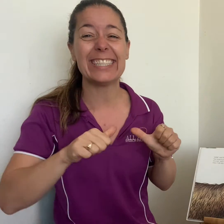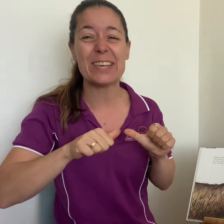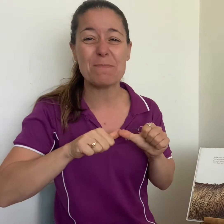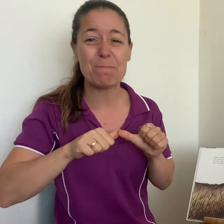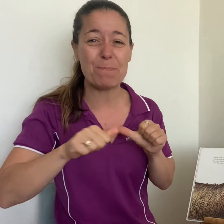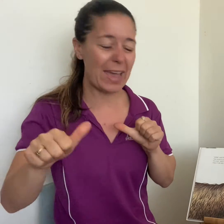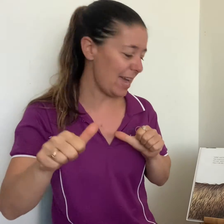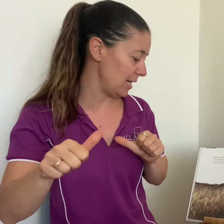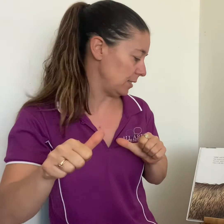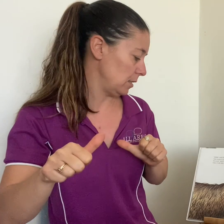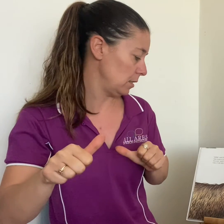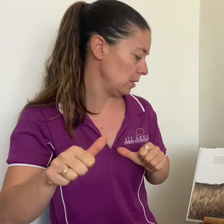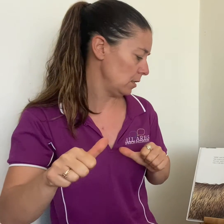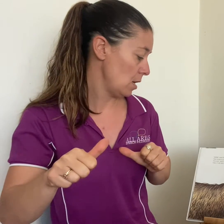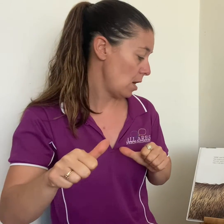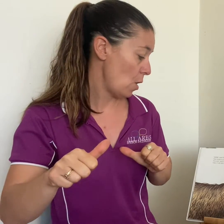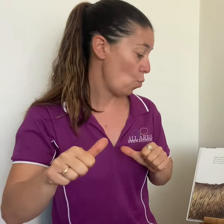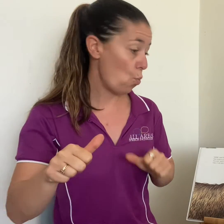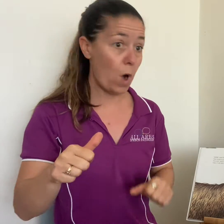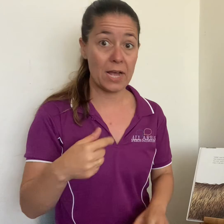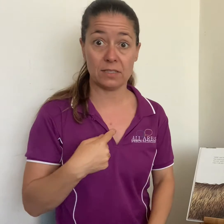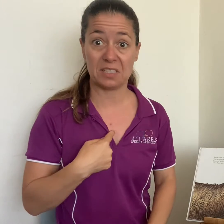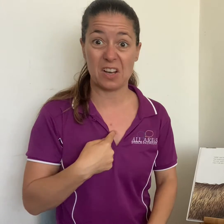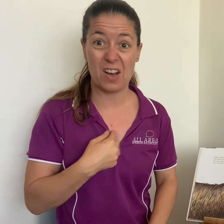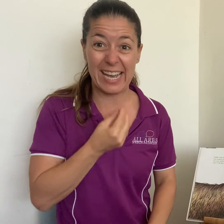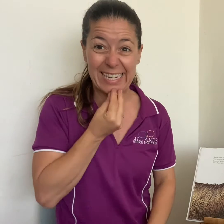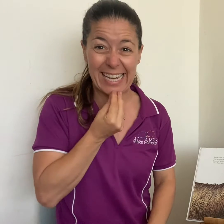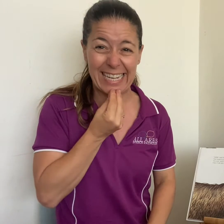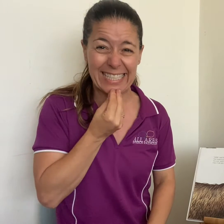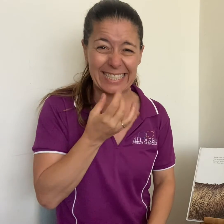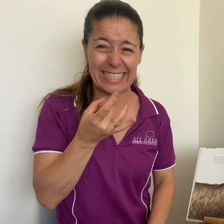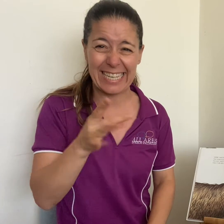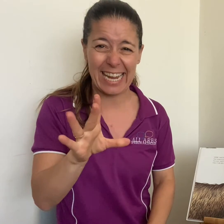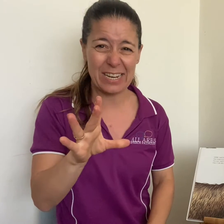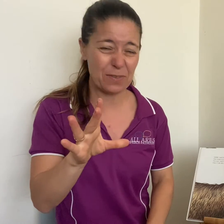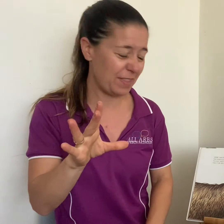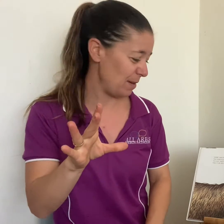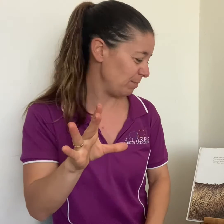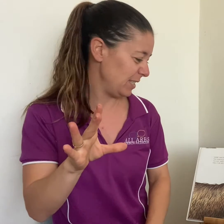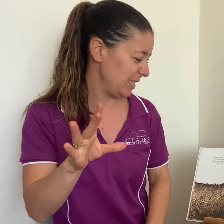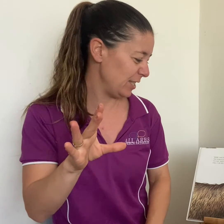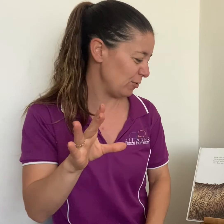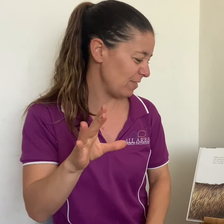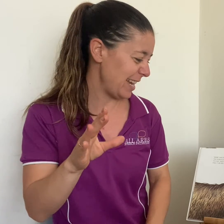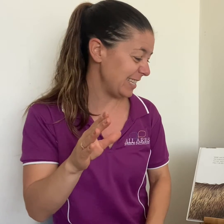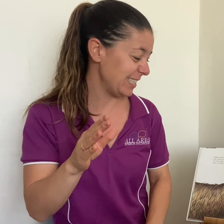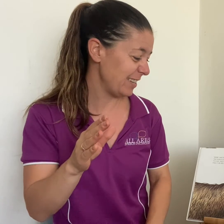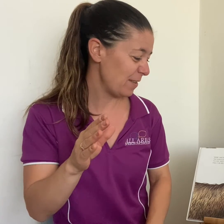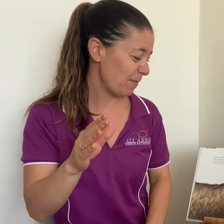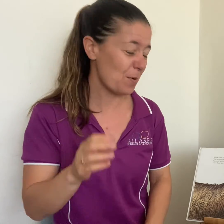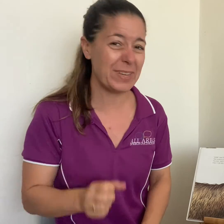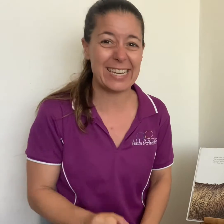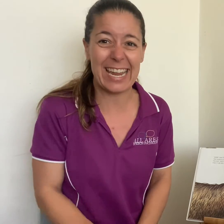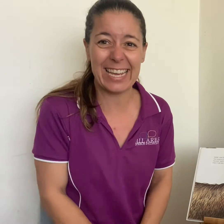the best. Once I ate 10 of them straight from a